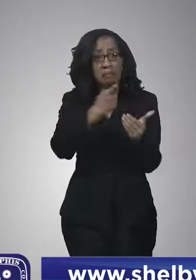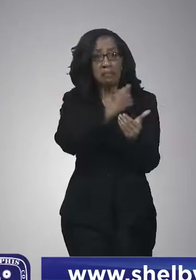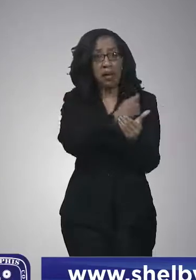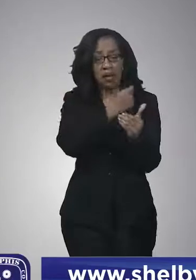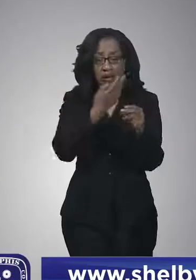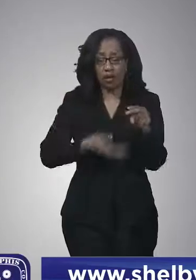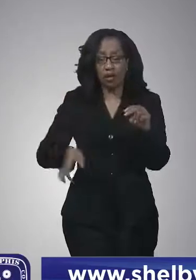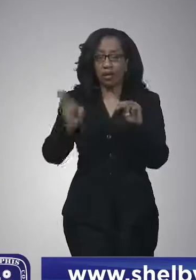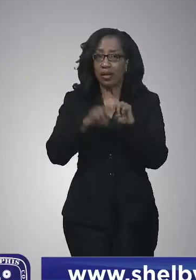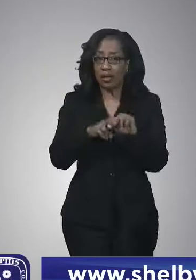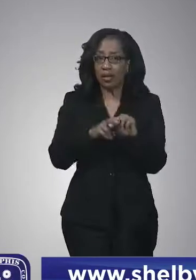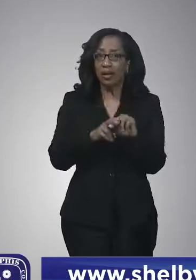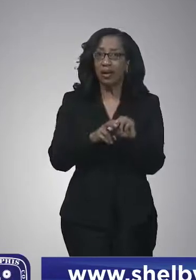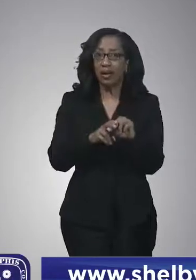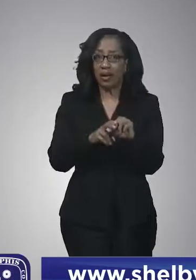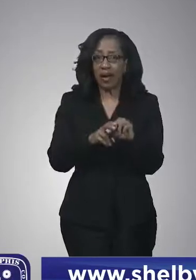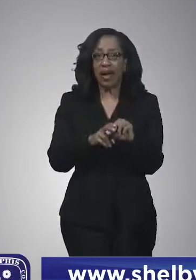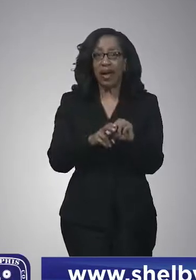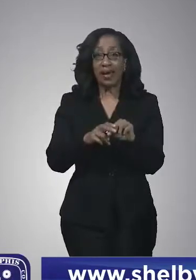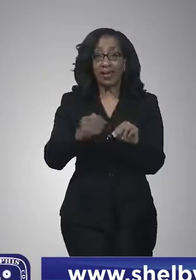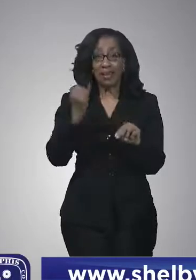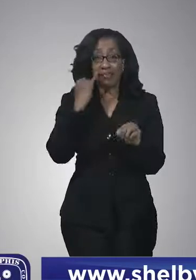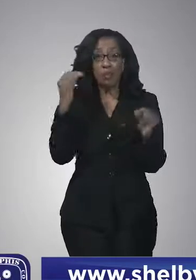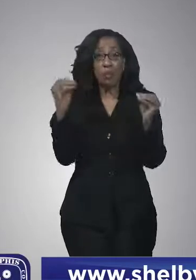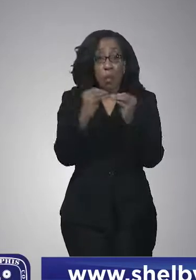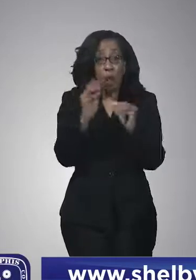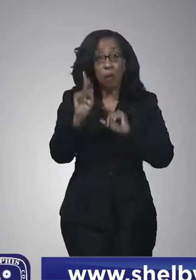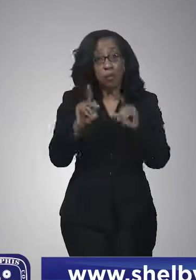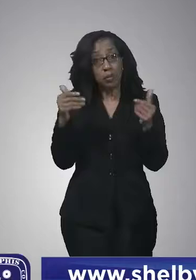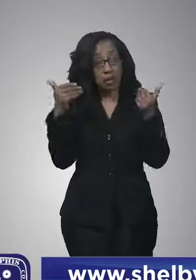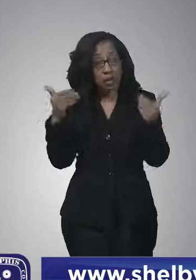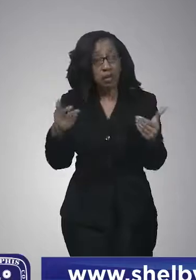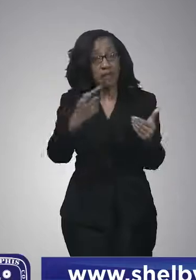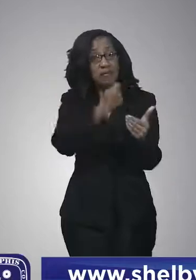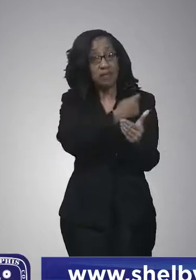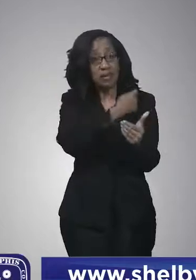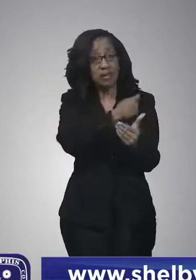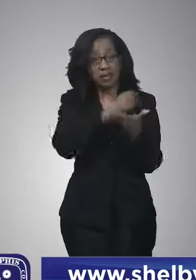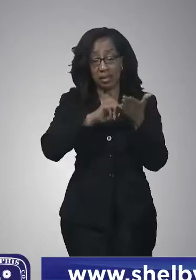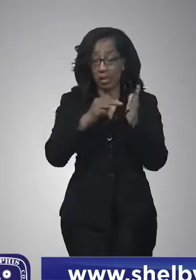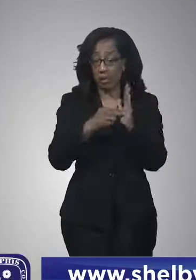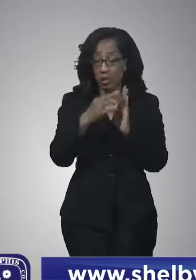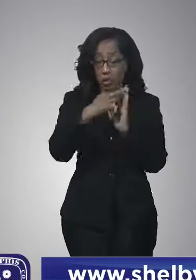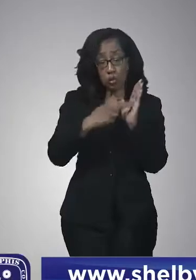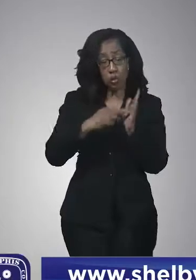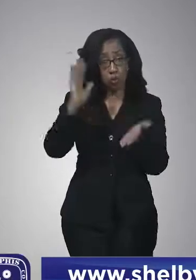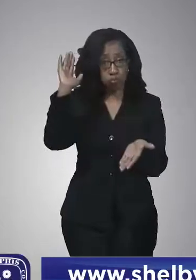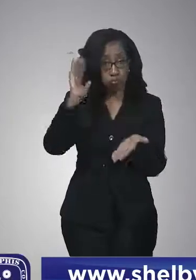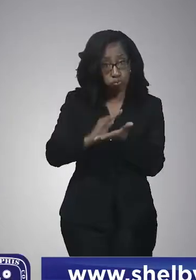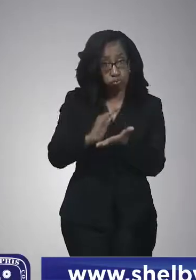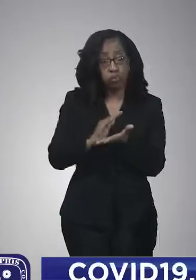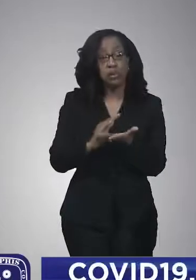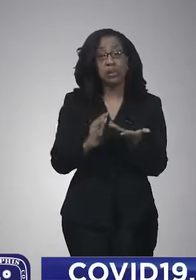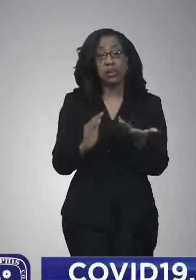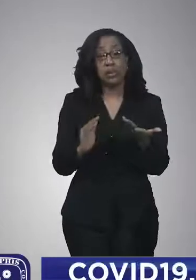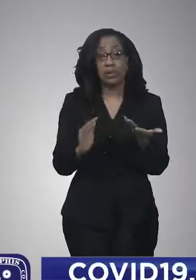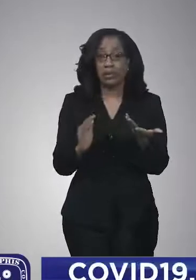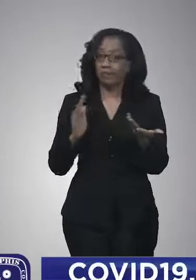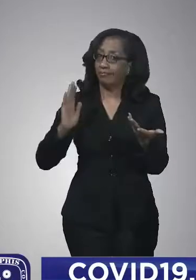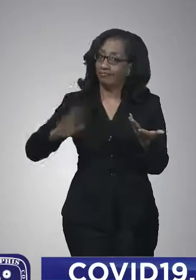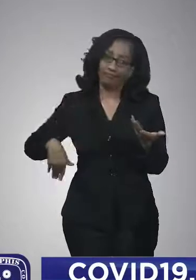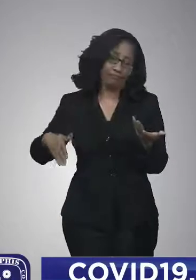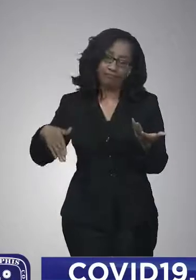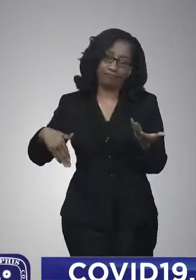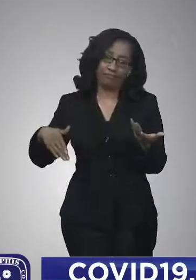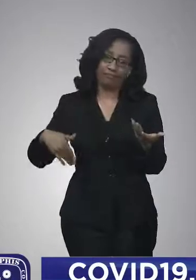really considering easing those mitigation efforts even sooner. But we're not there yet. And so I don't think